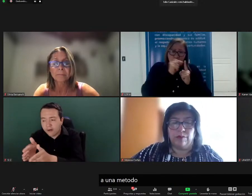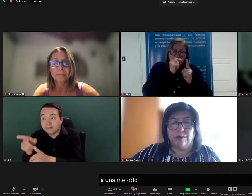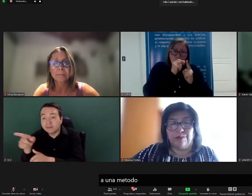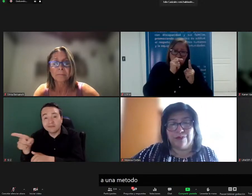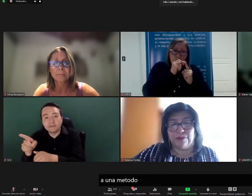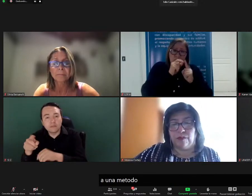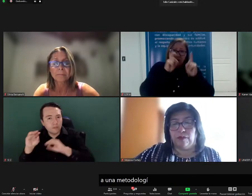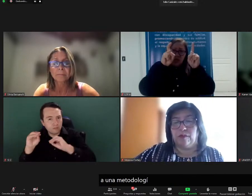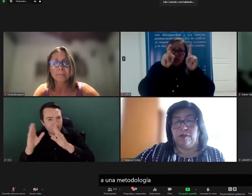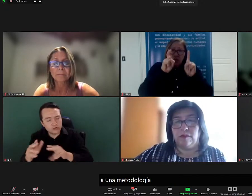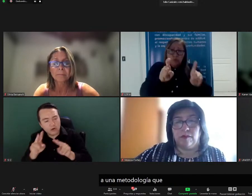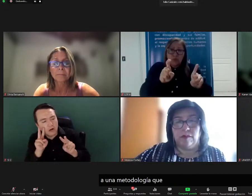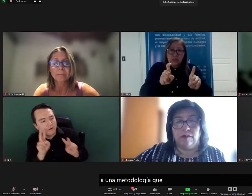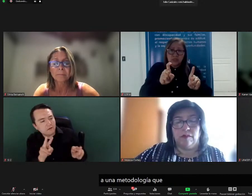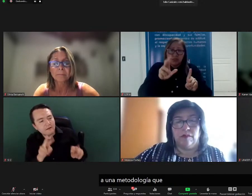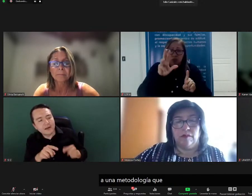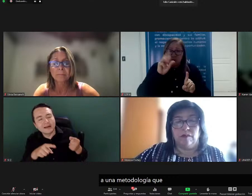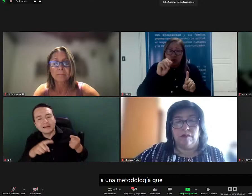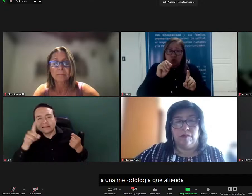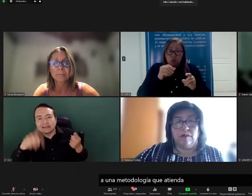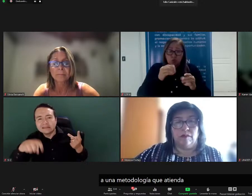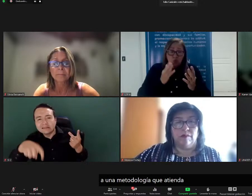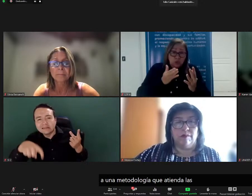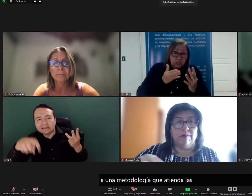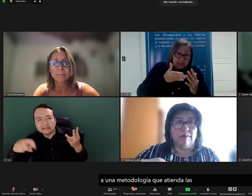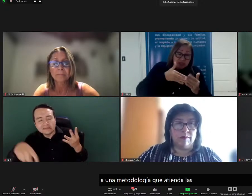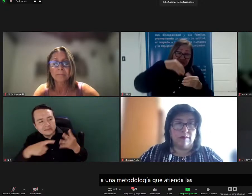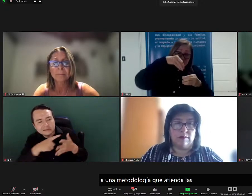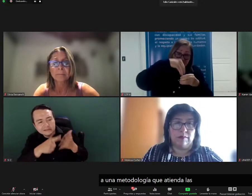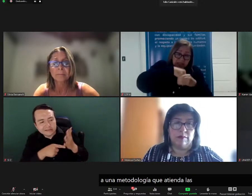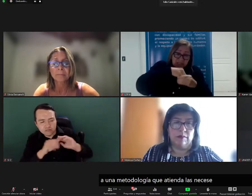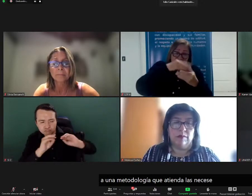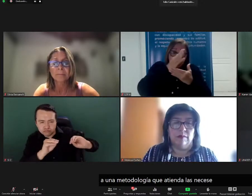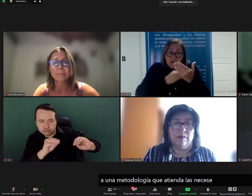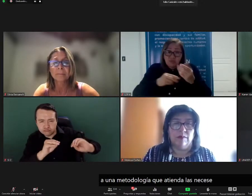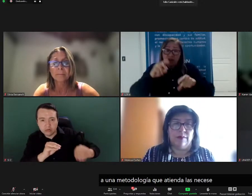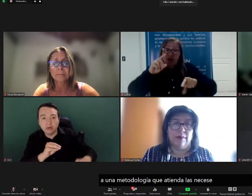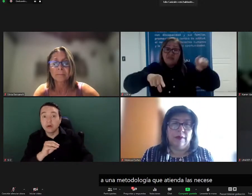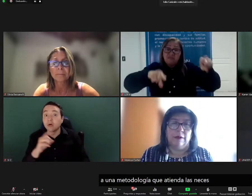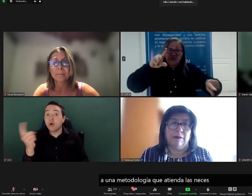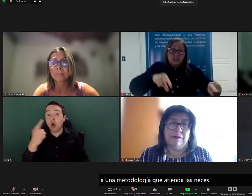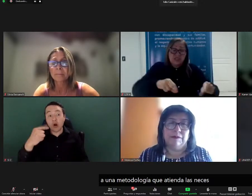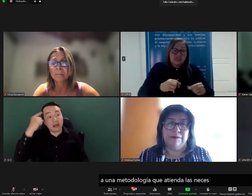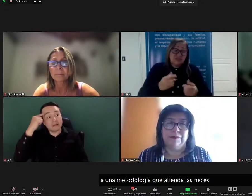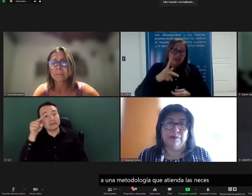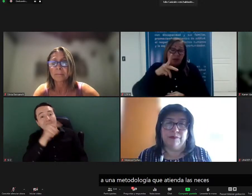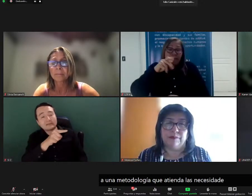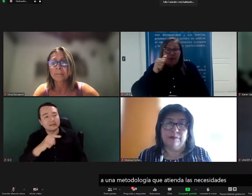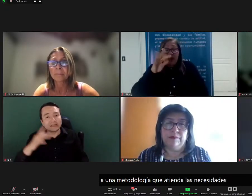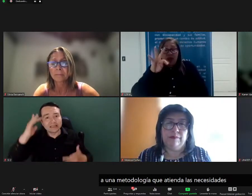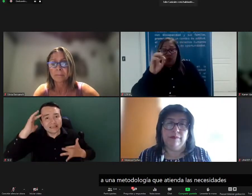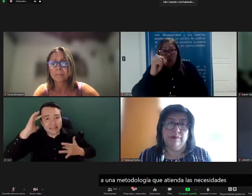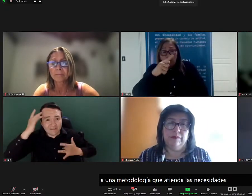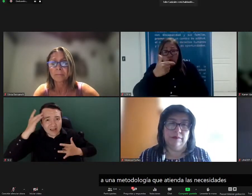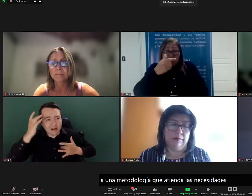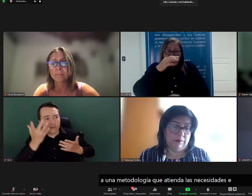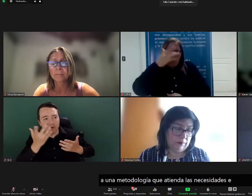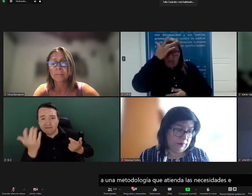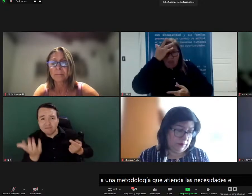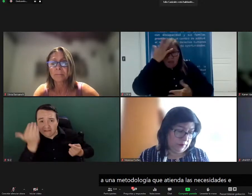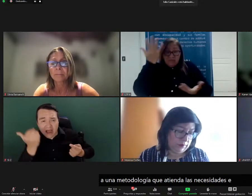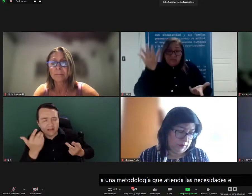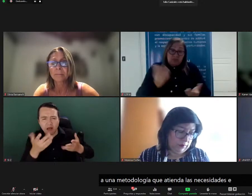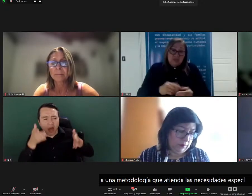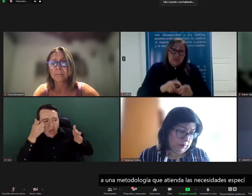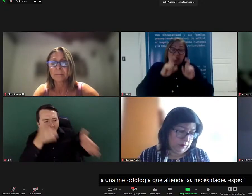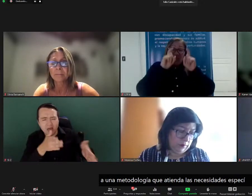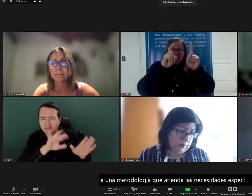that will work on education and not focus on pathologies that is is